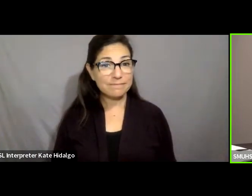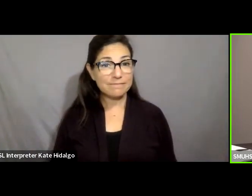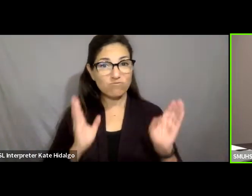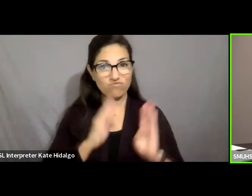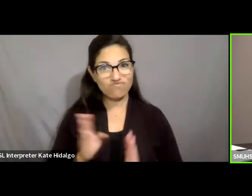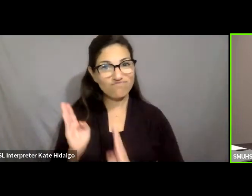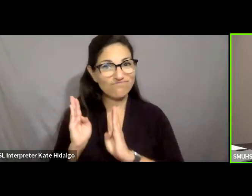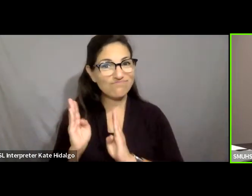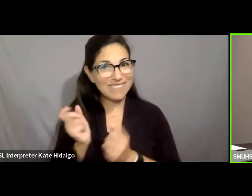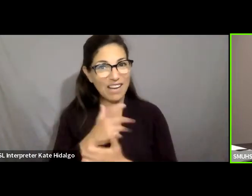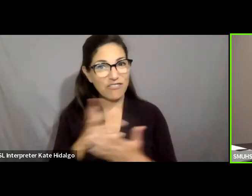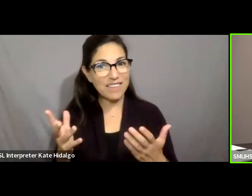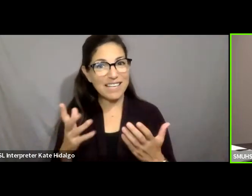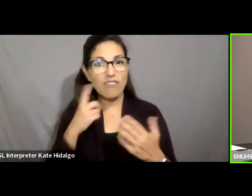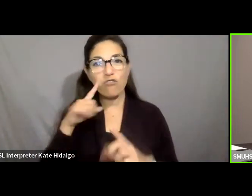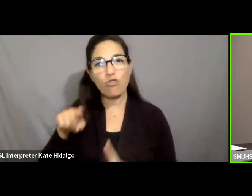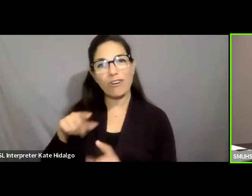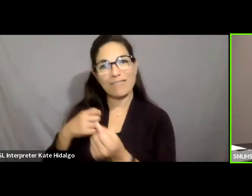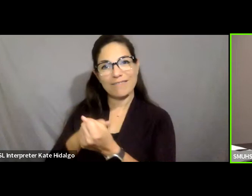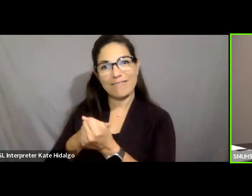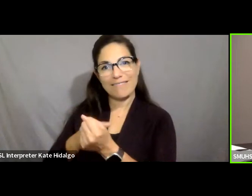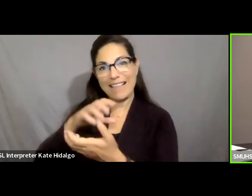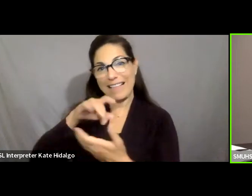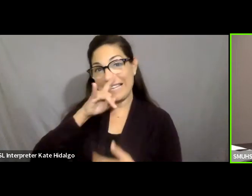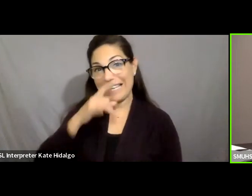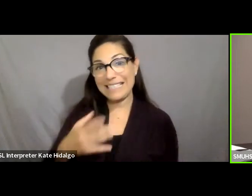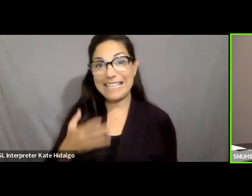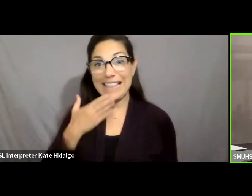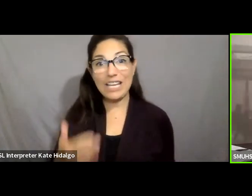and doing that for the kids. Thank you.